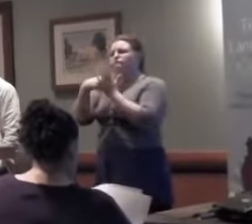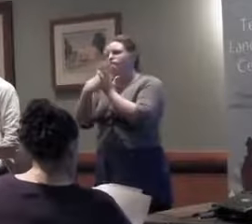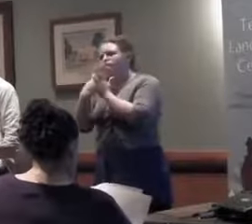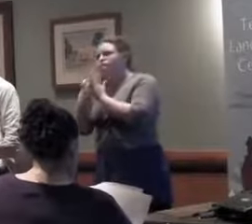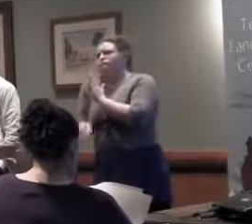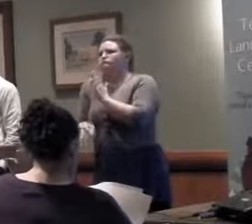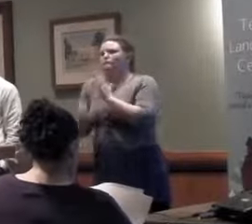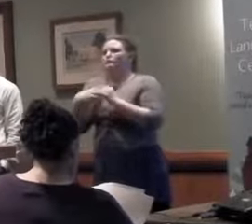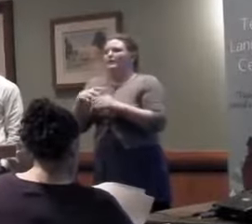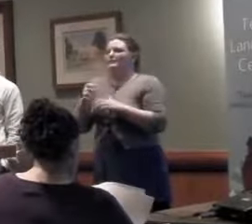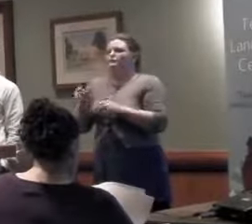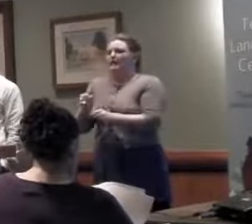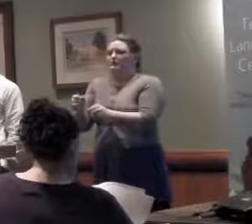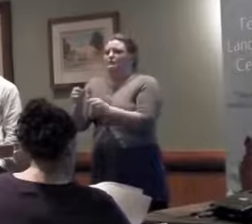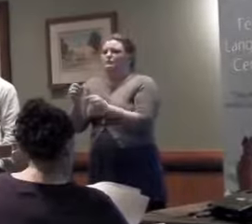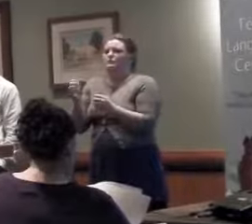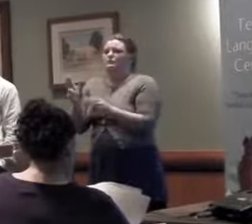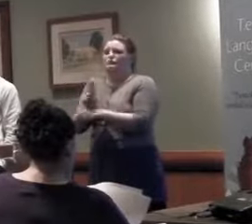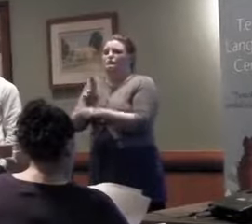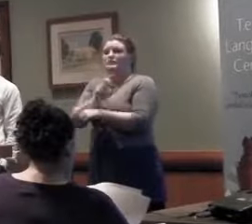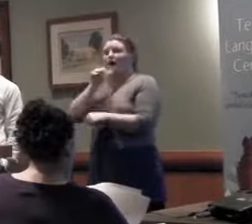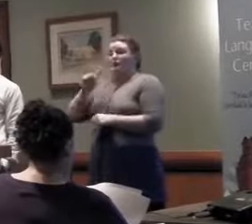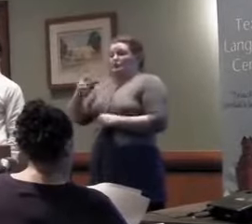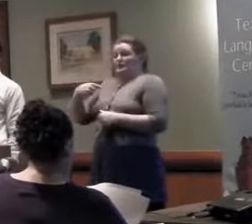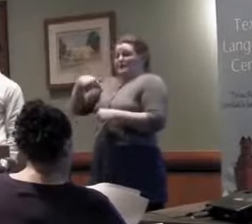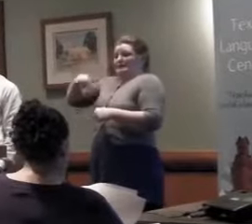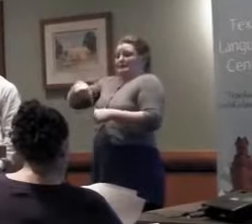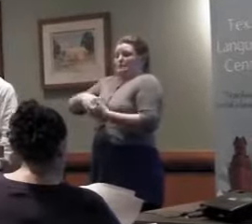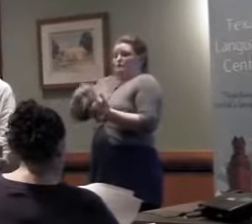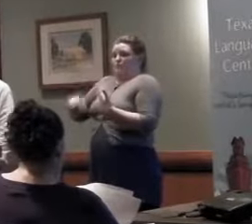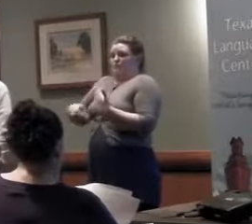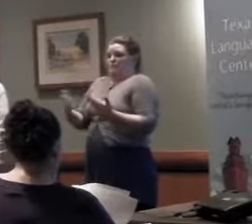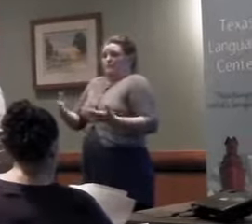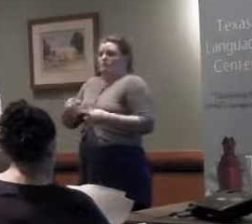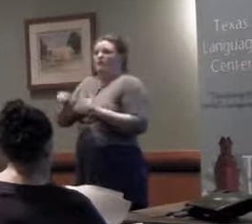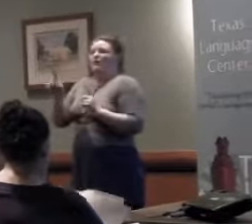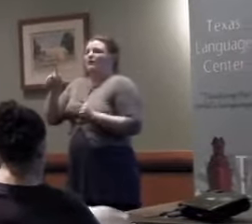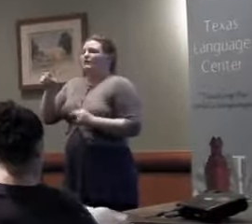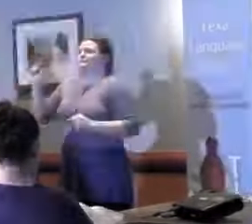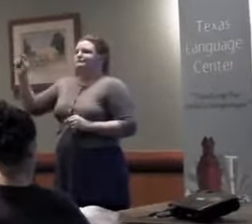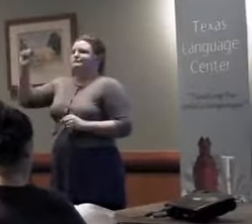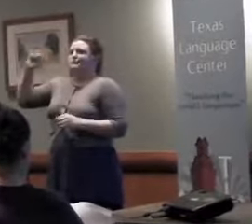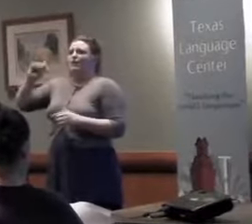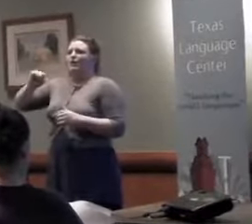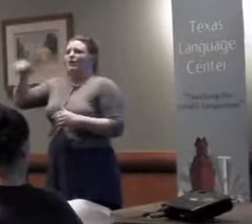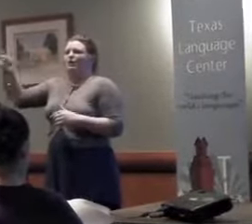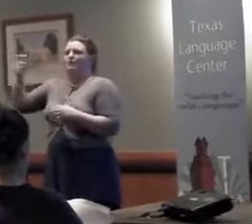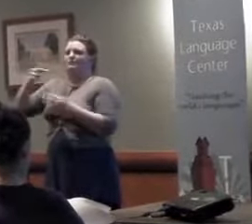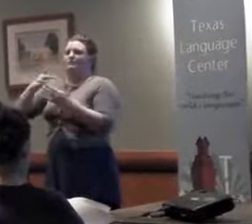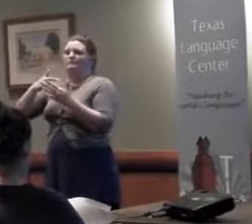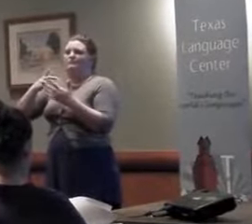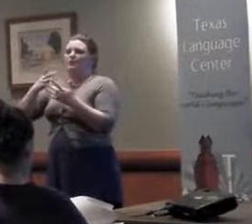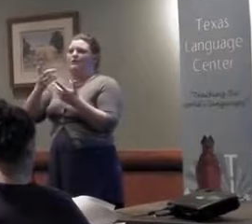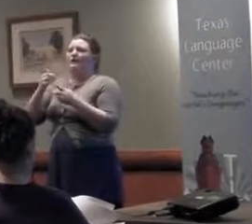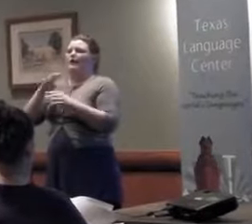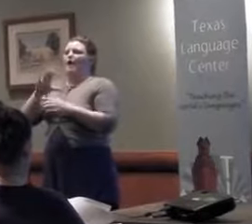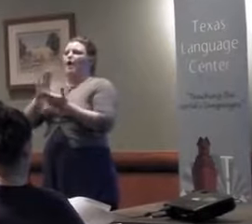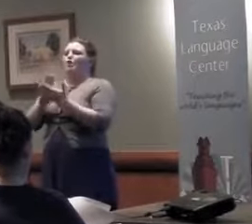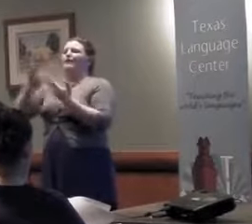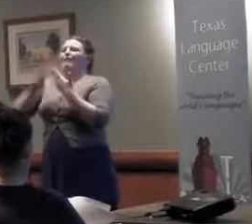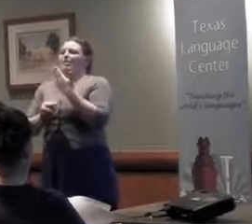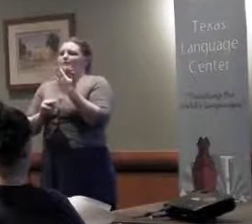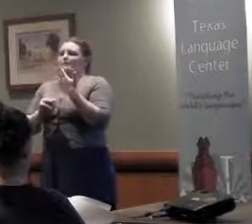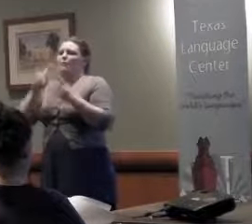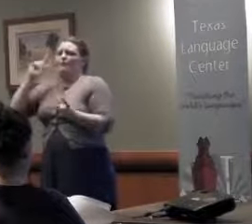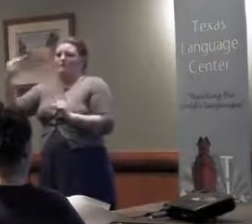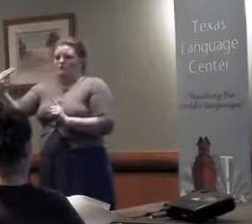into the strategies that are used, not just in our program, but also beyond our program, from a kind of curricular point of